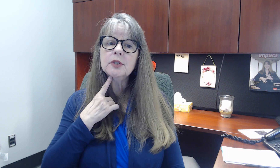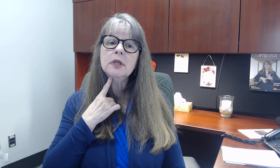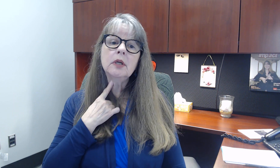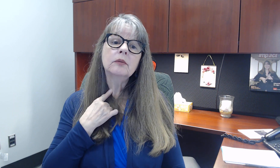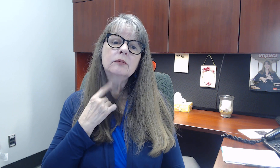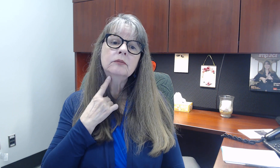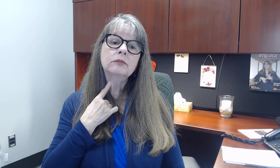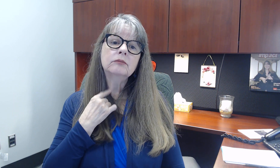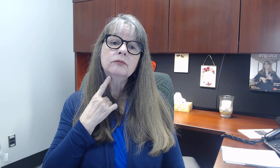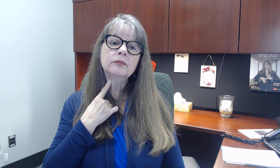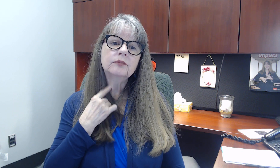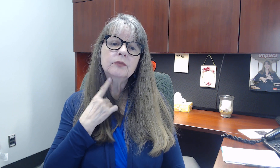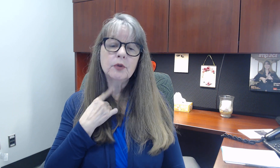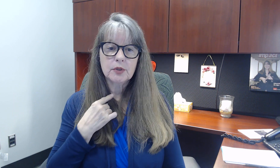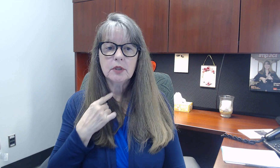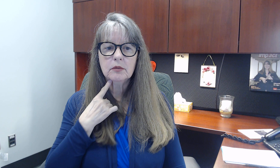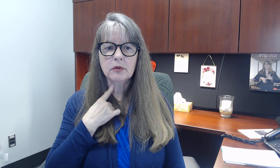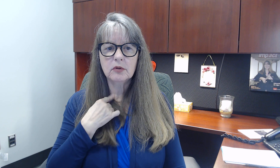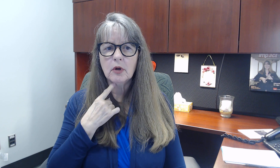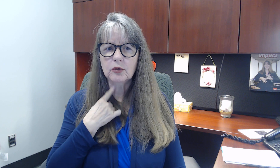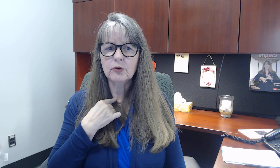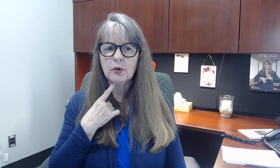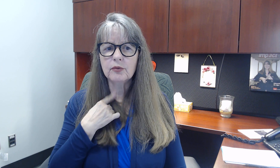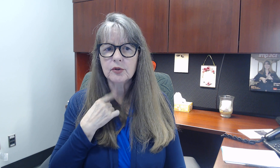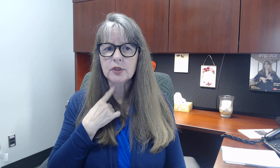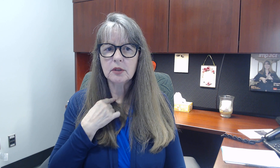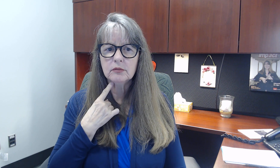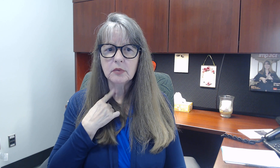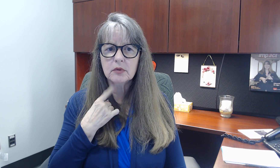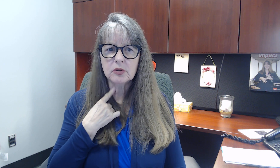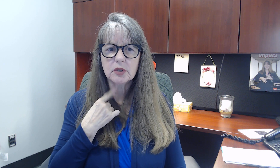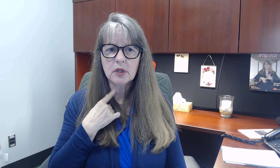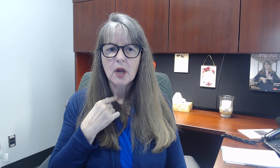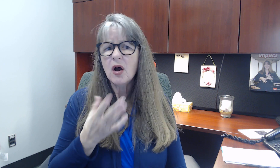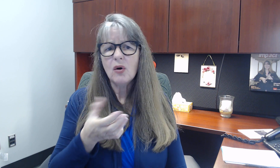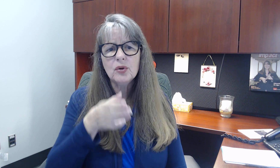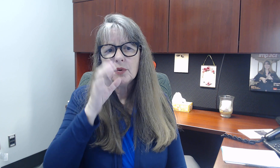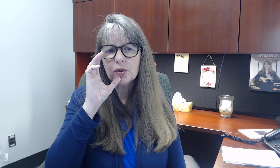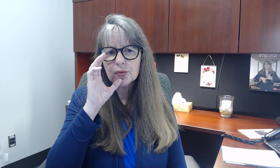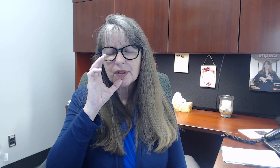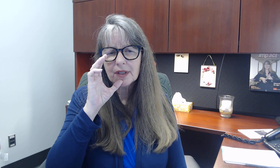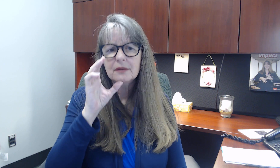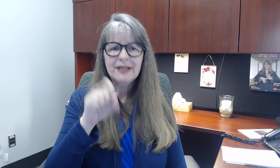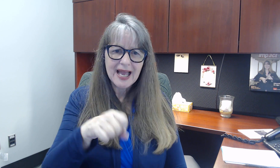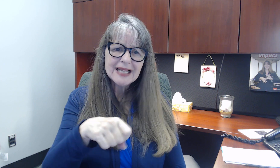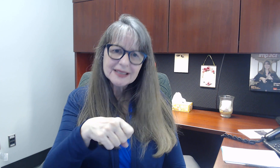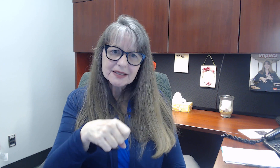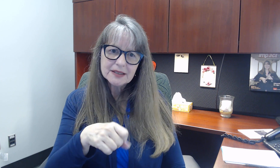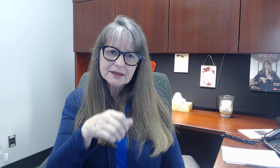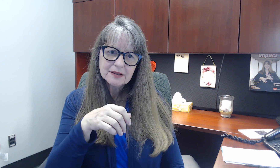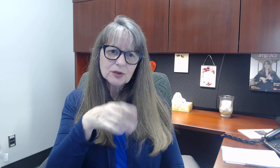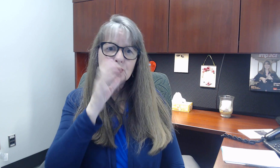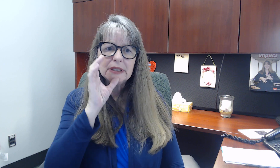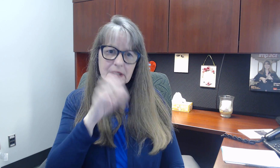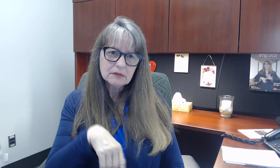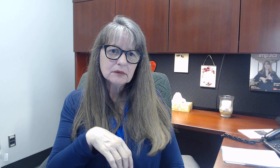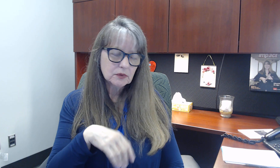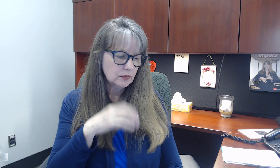Thirsty. Thirsty. On your throat, thirsty. Thirsty. Oh, you want a drink? Yes. A drink.